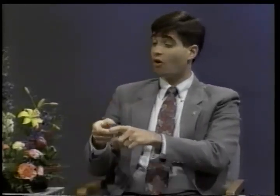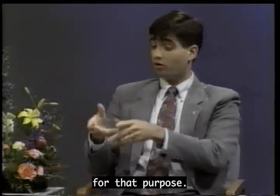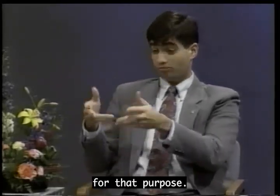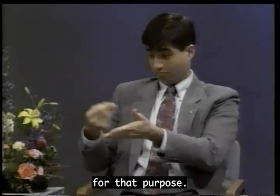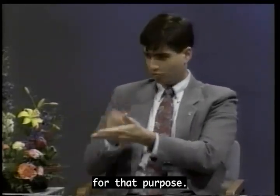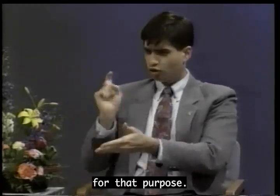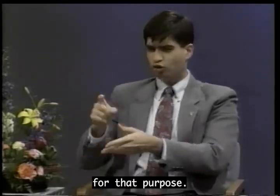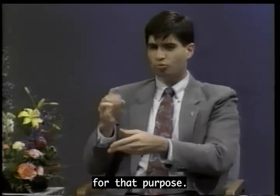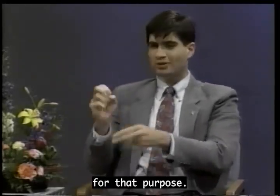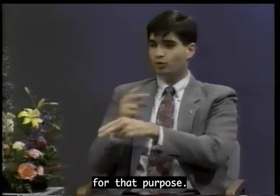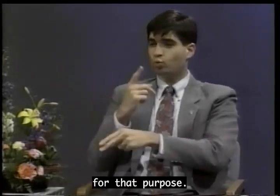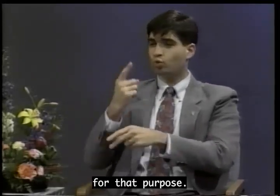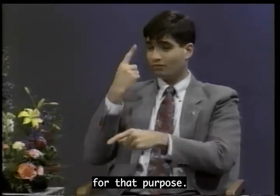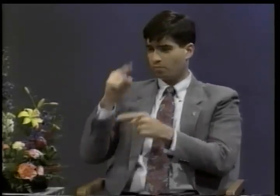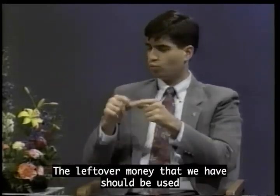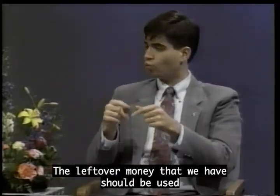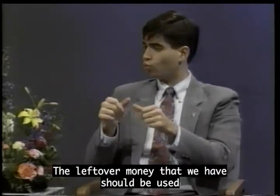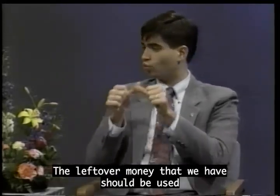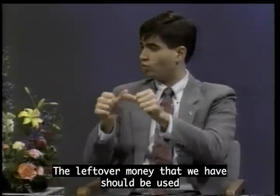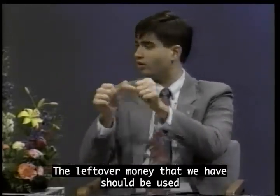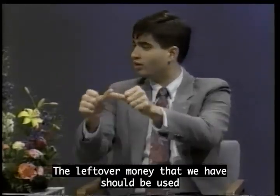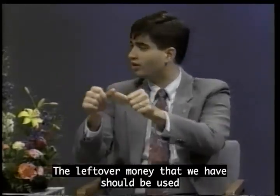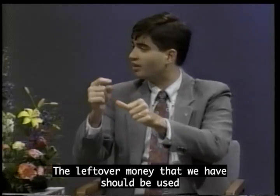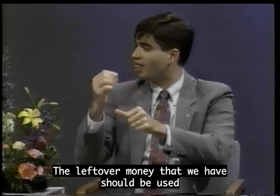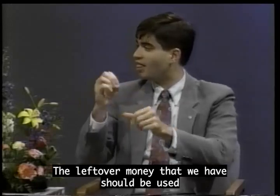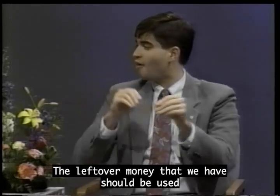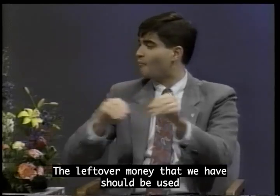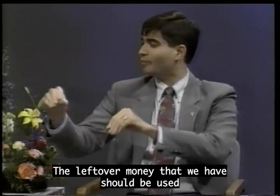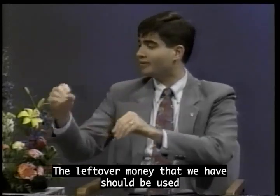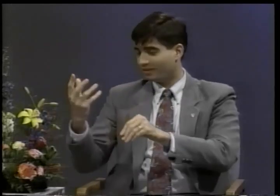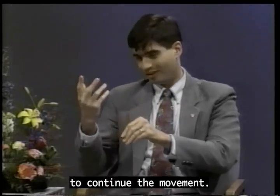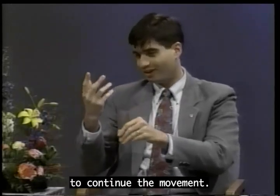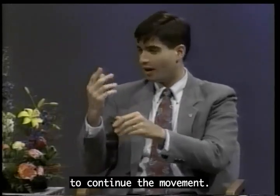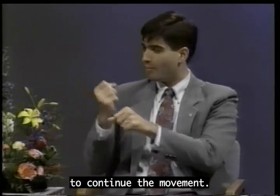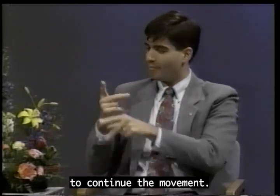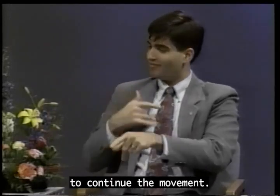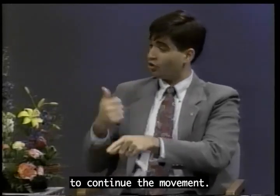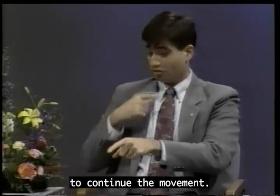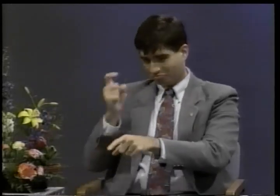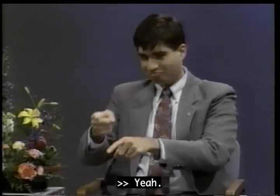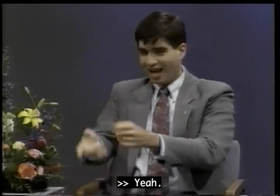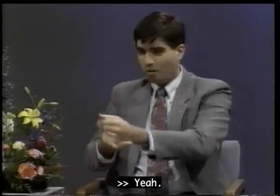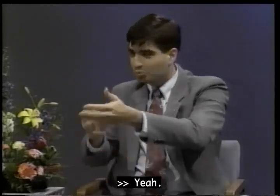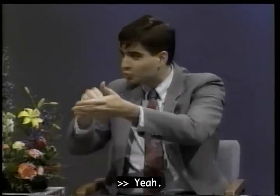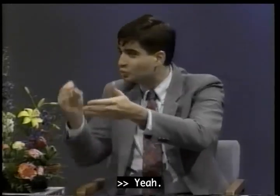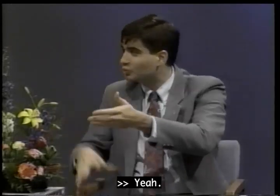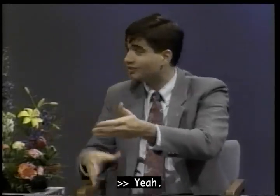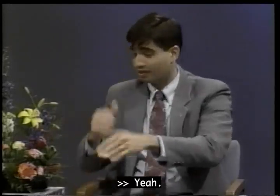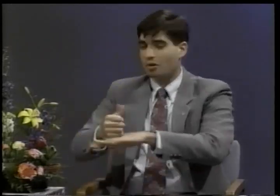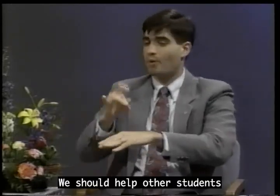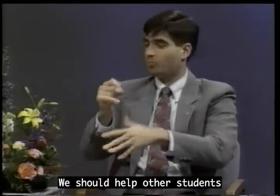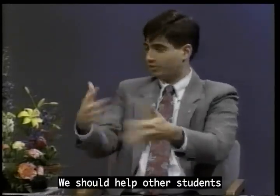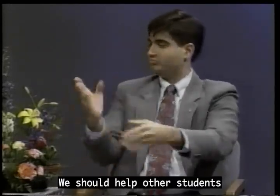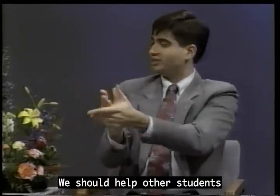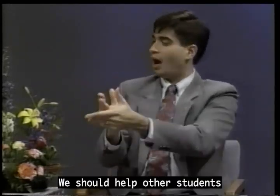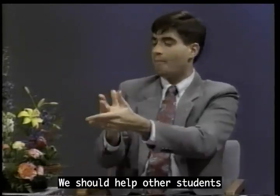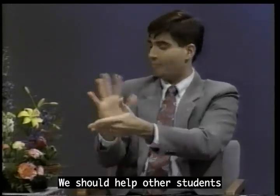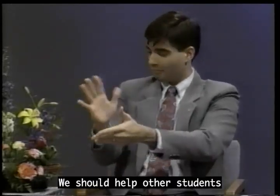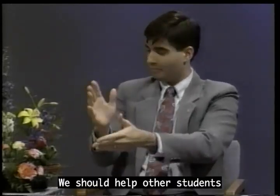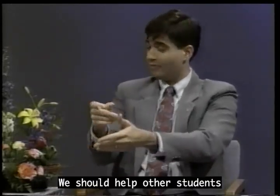that purpose. The leftover money that we have should be used to continue the movement. Yeah. We should help other students and